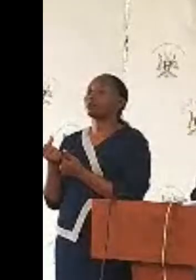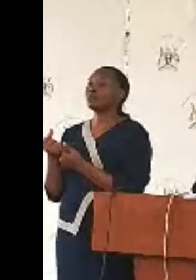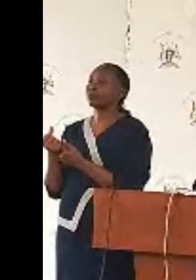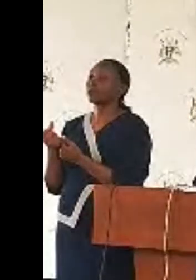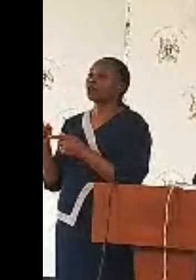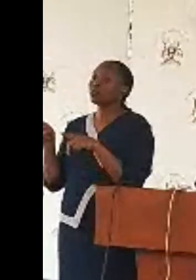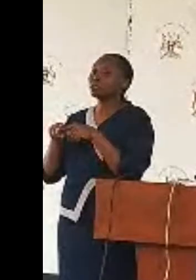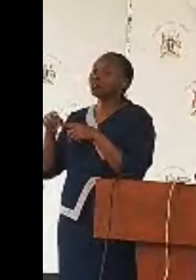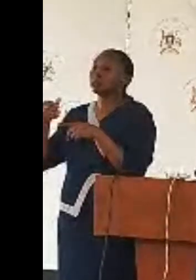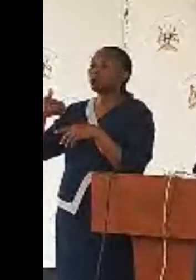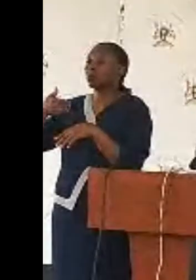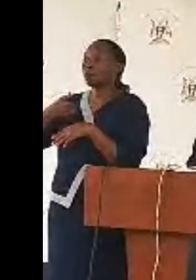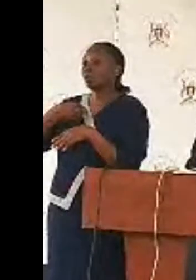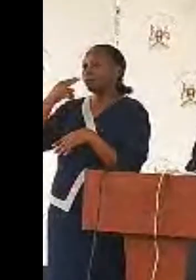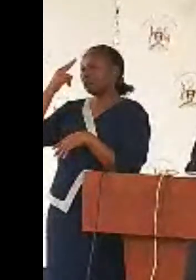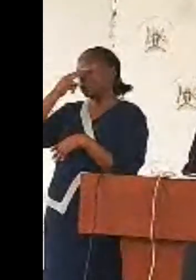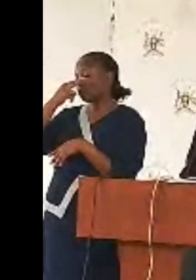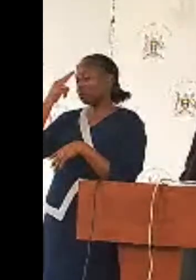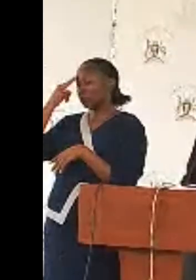Waliwo abayizi